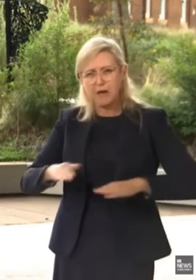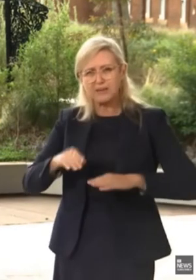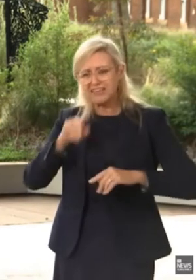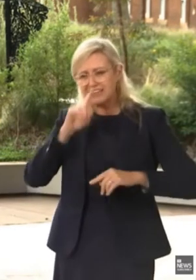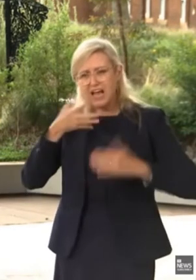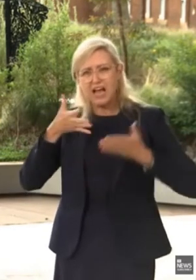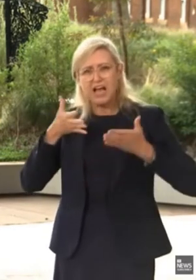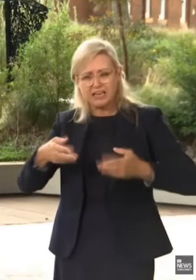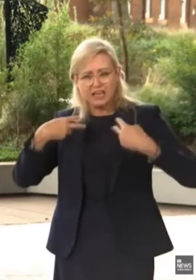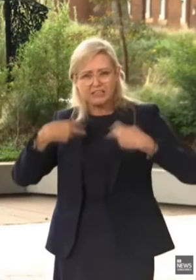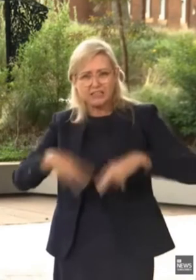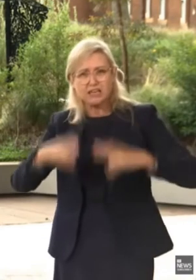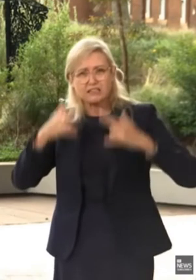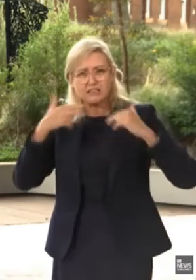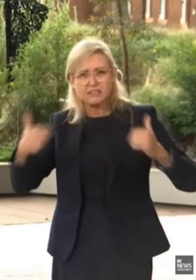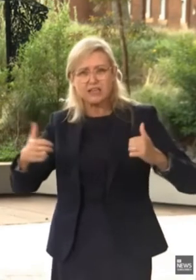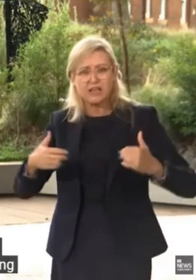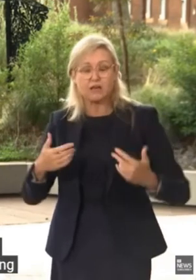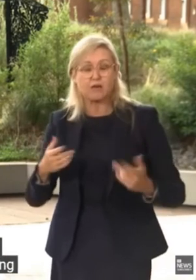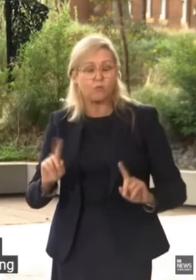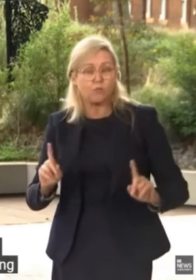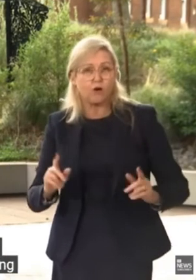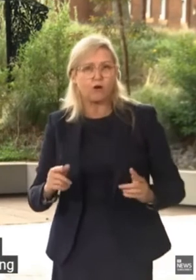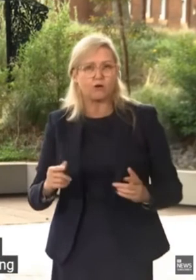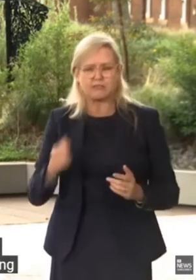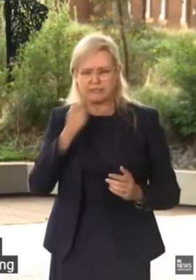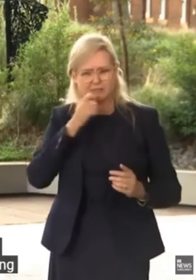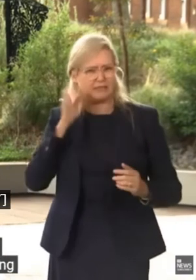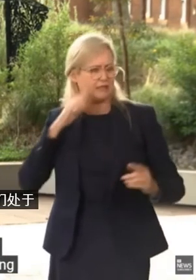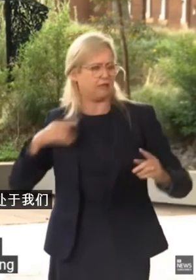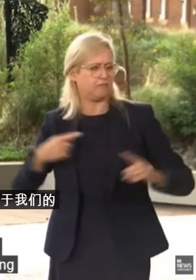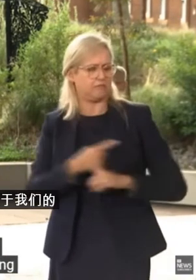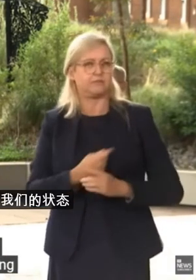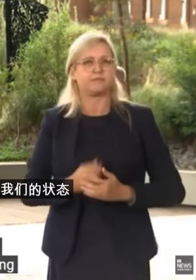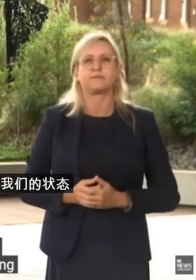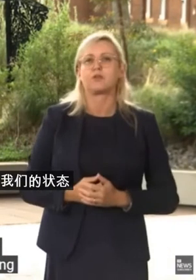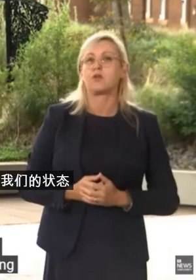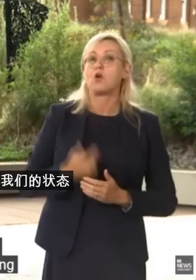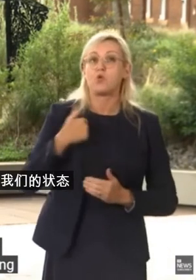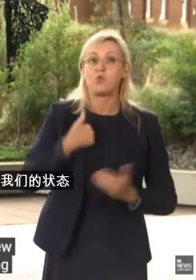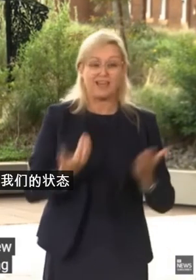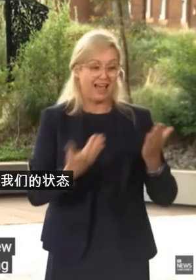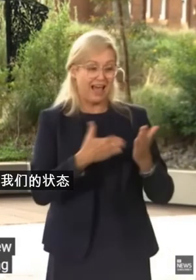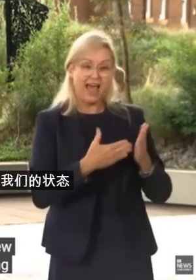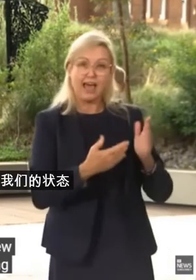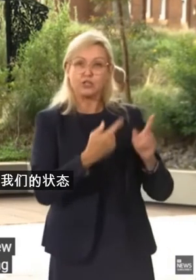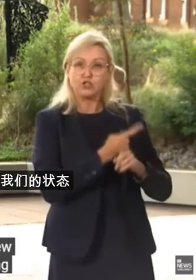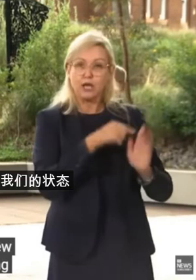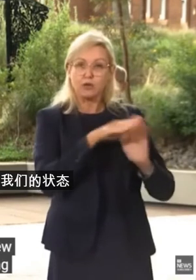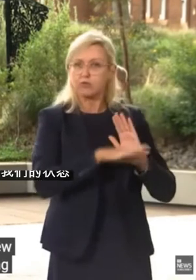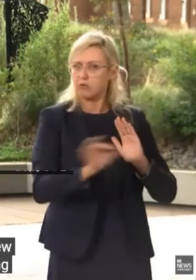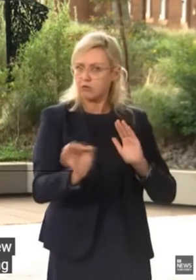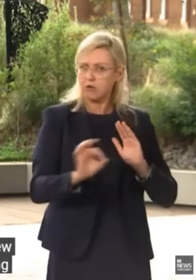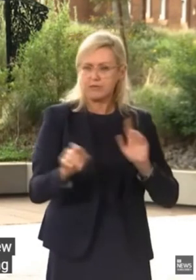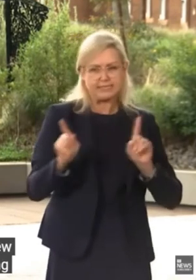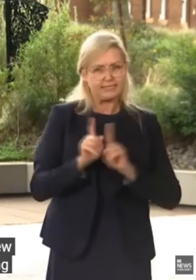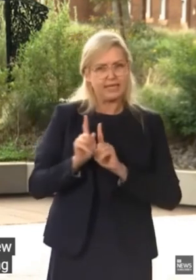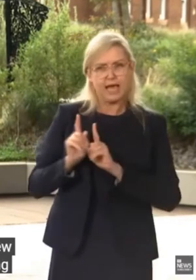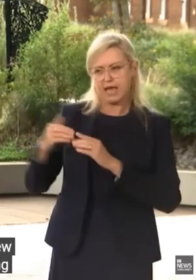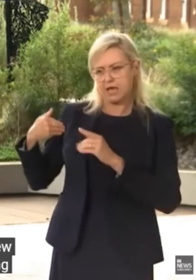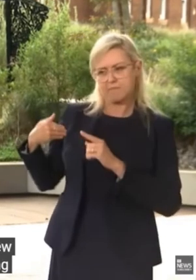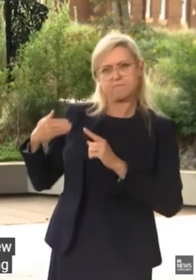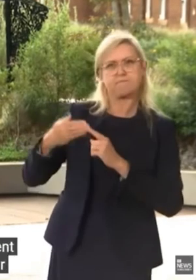we're doing here is maintaining the current settings that we have in our state as we move through this period, and that is the responsible and